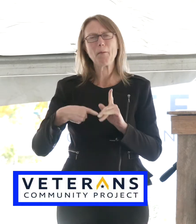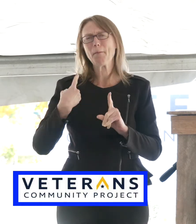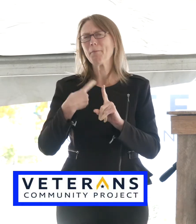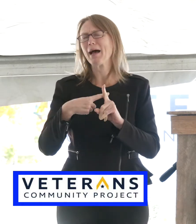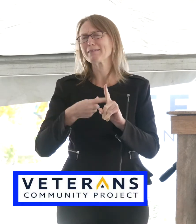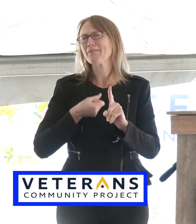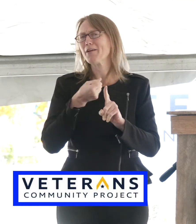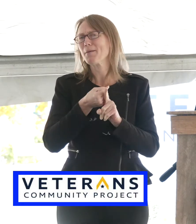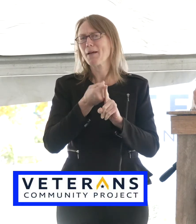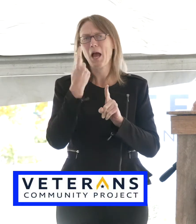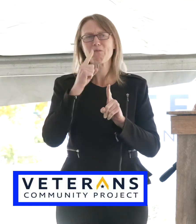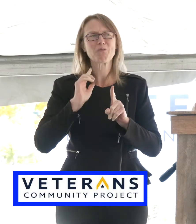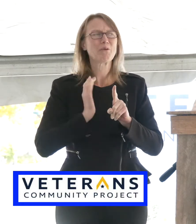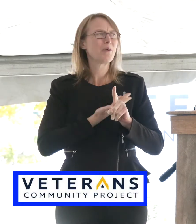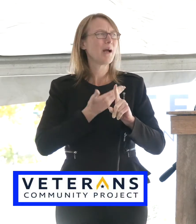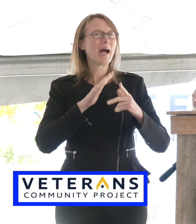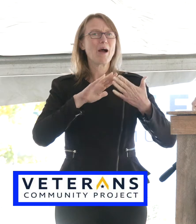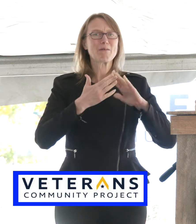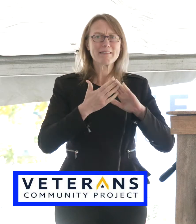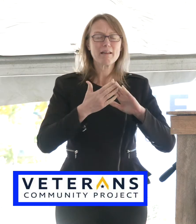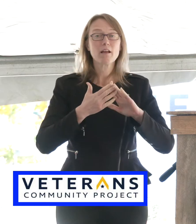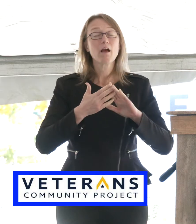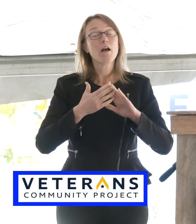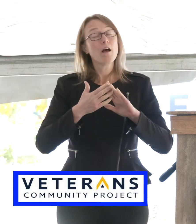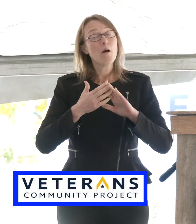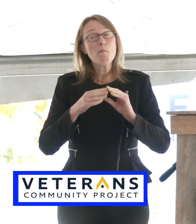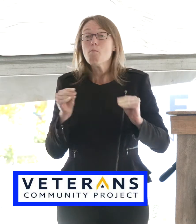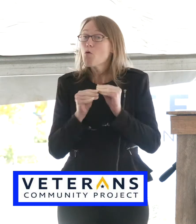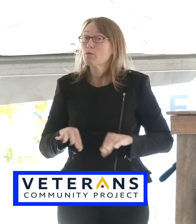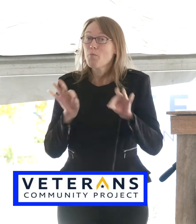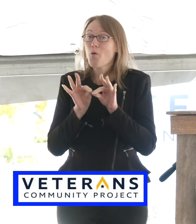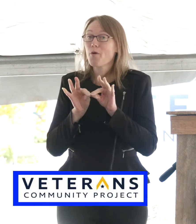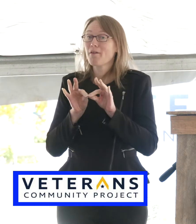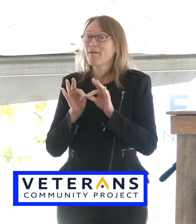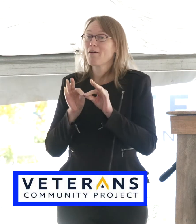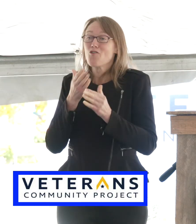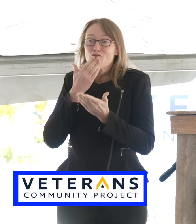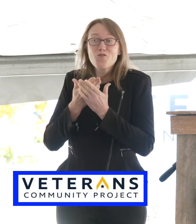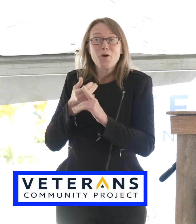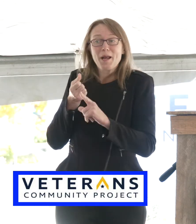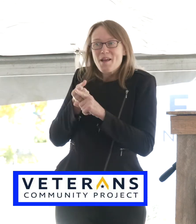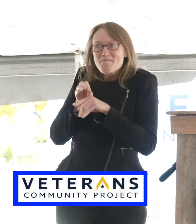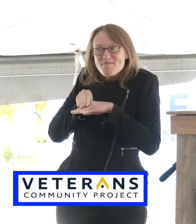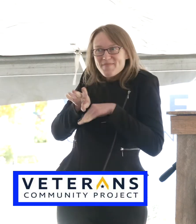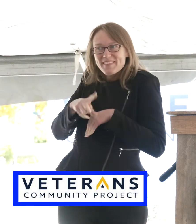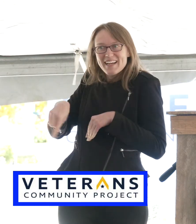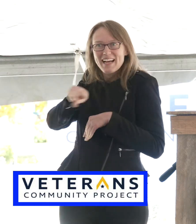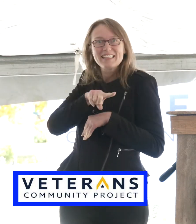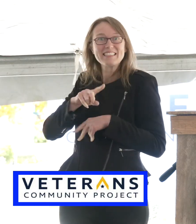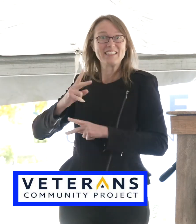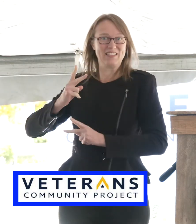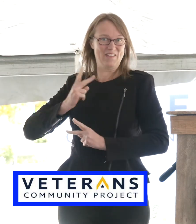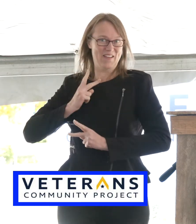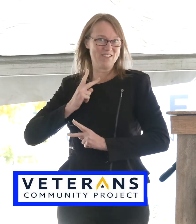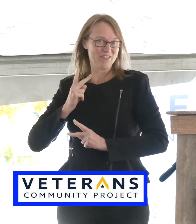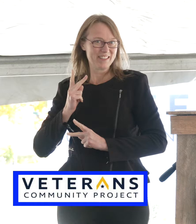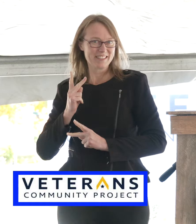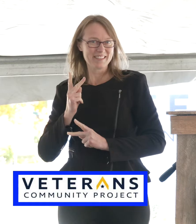for the lives of the people that this project will serve, which is what being a public servant is all